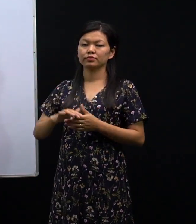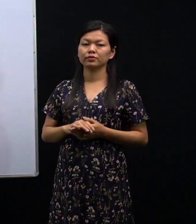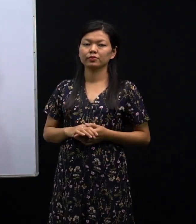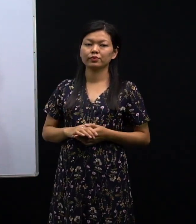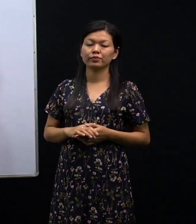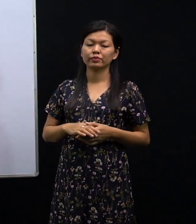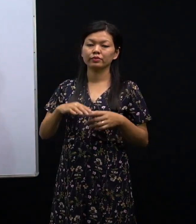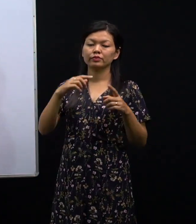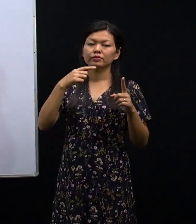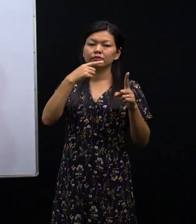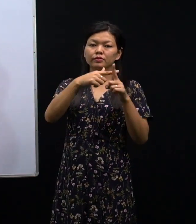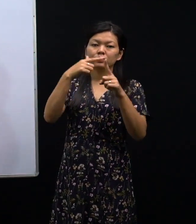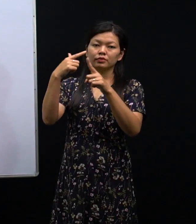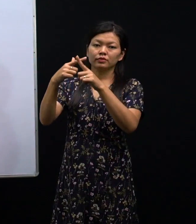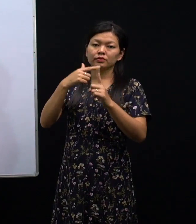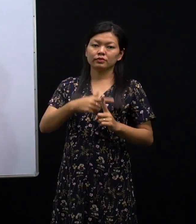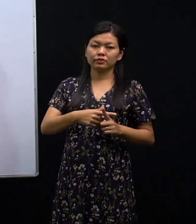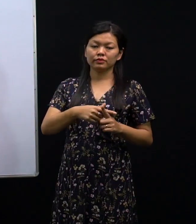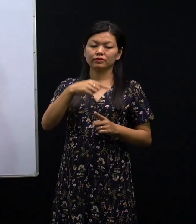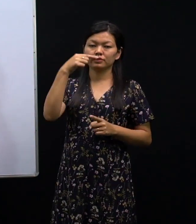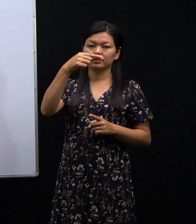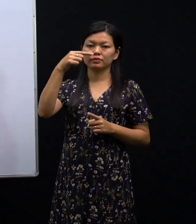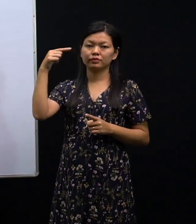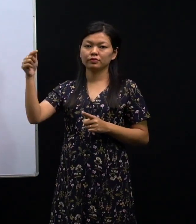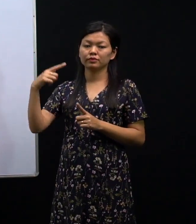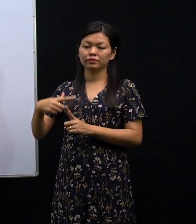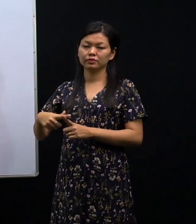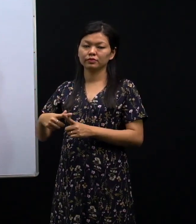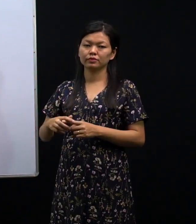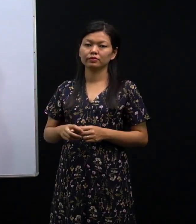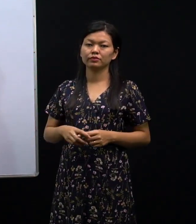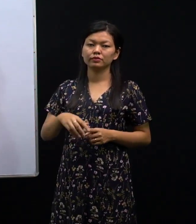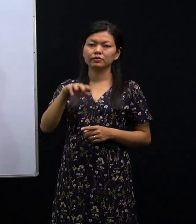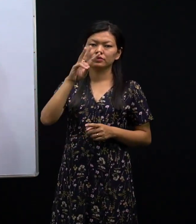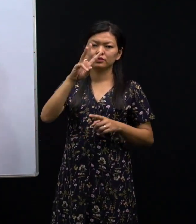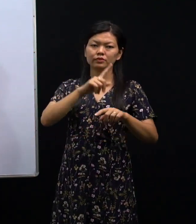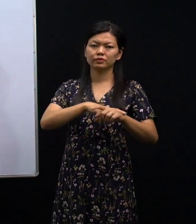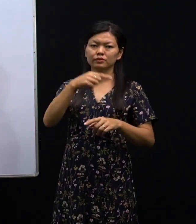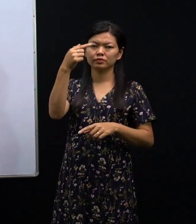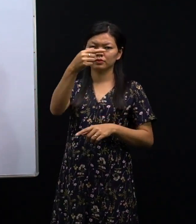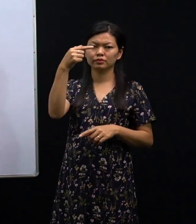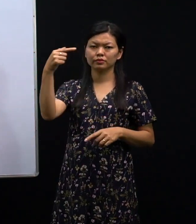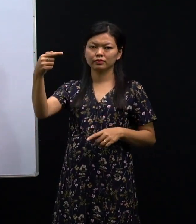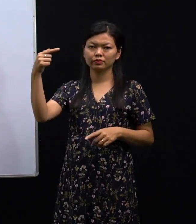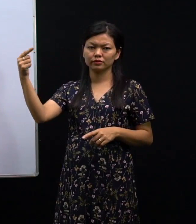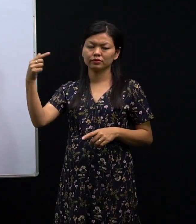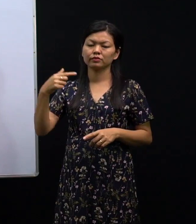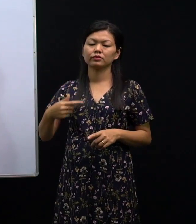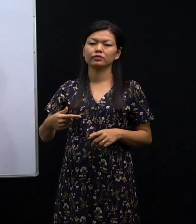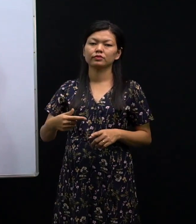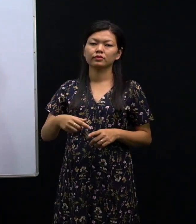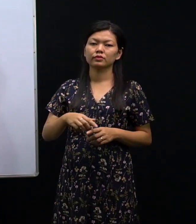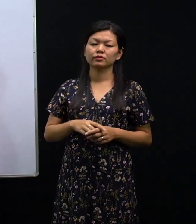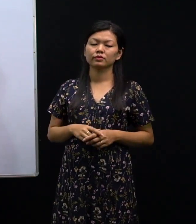plus, minus under cube never plus. Minus under cube 3 times. 3 times minus cube. So look at it, I already told you, minus 1